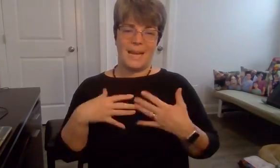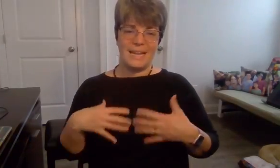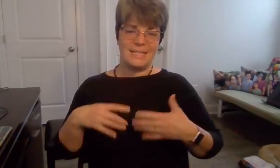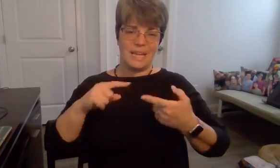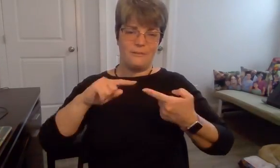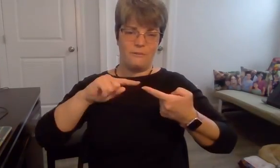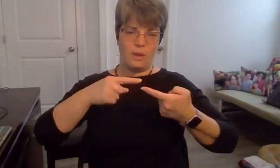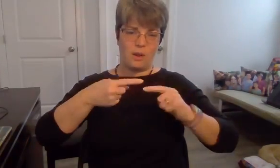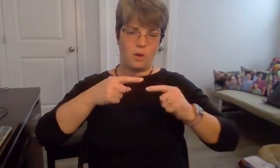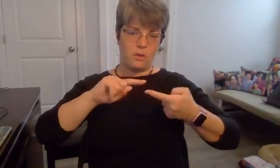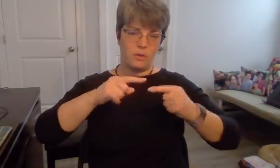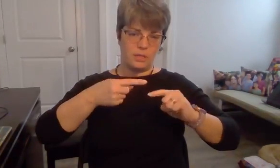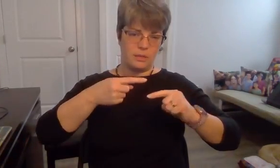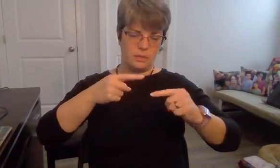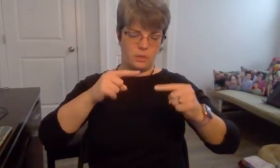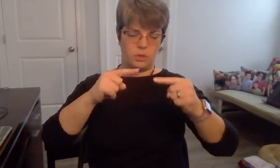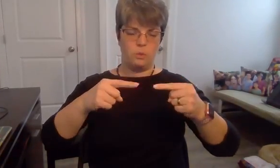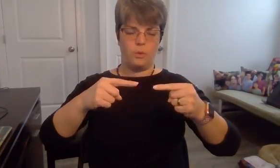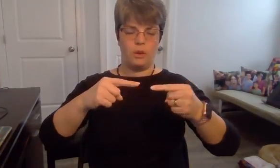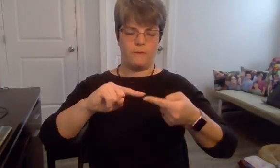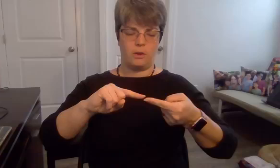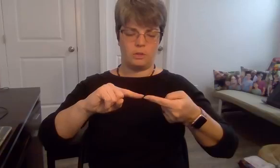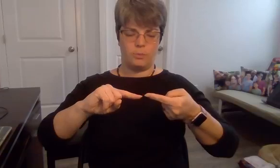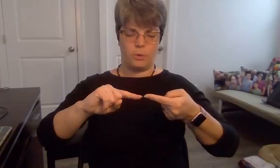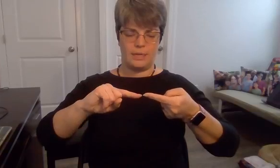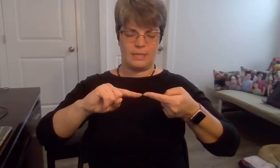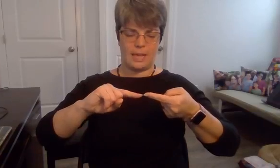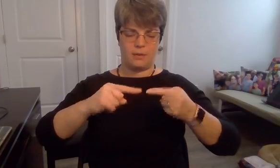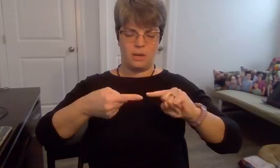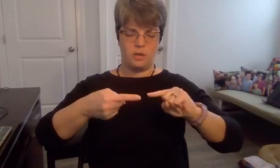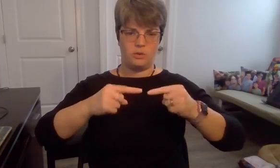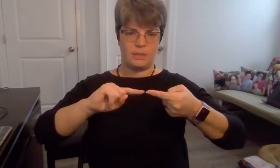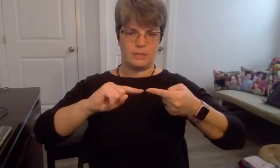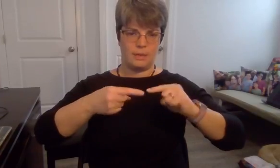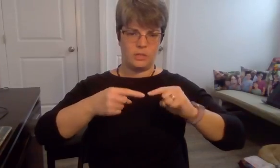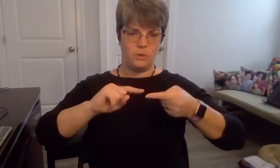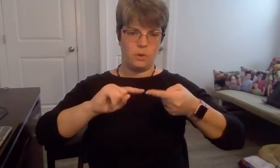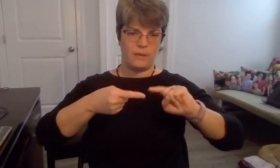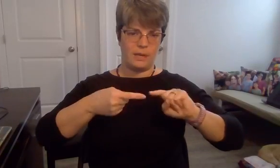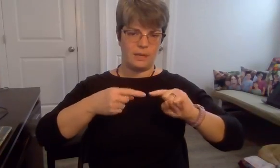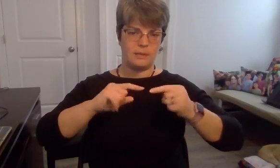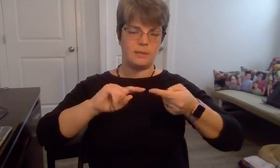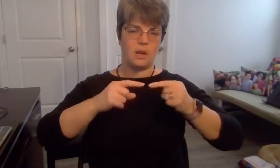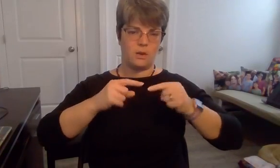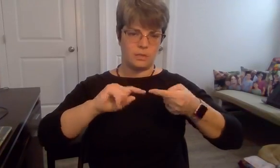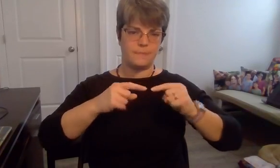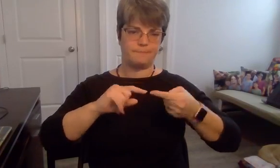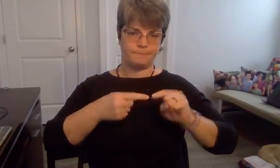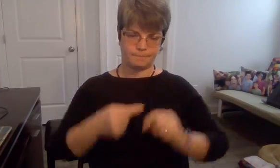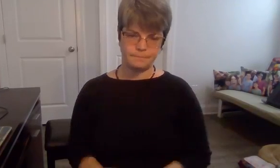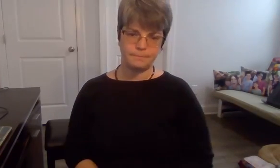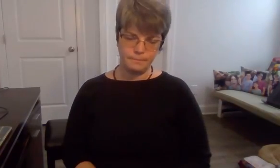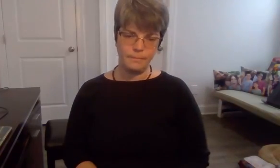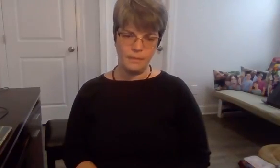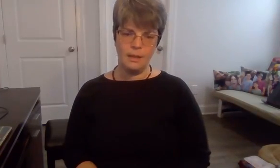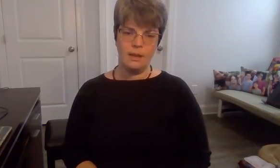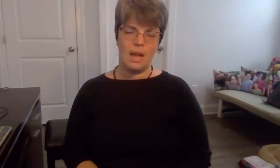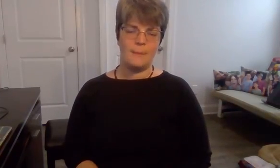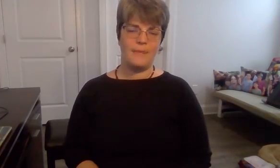Body stuff, if you get hurt. So 2 pointer fingers pointed together and you twist on like 2 nerve endings. Hurt. And then you